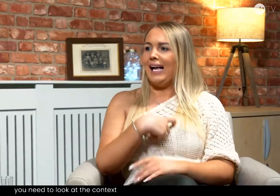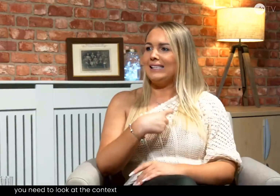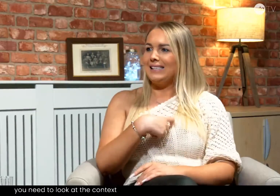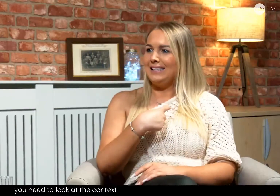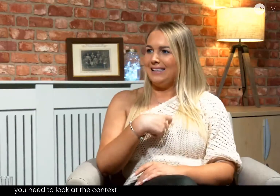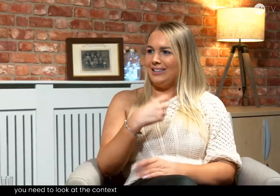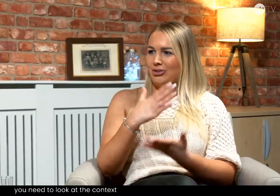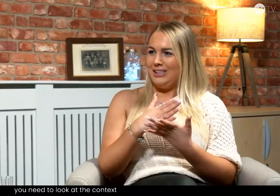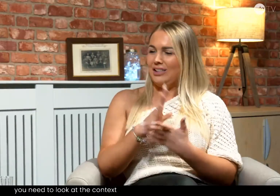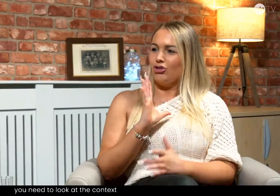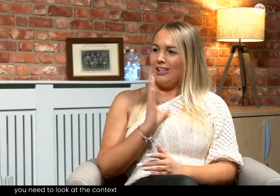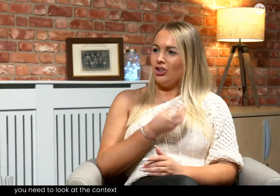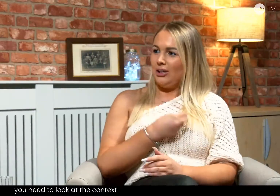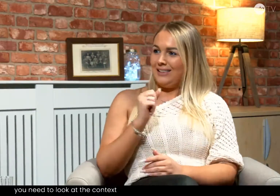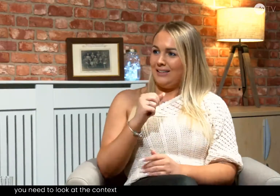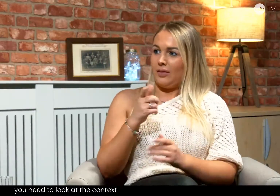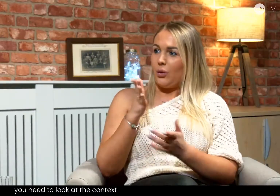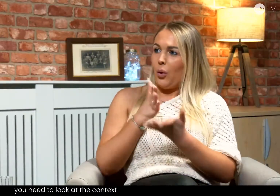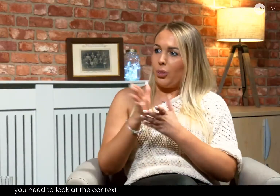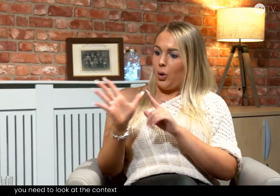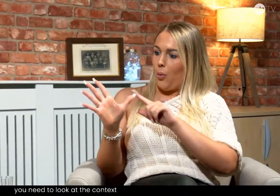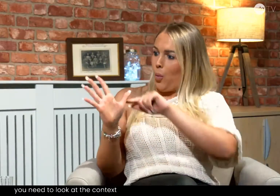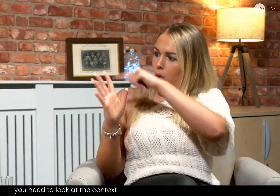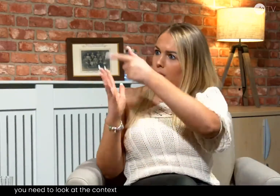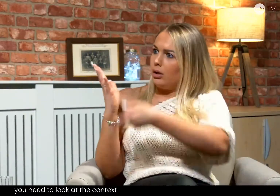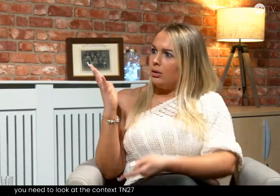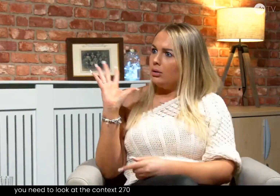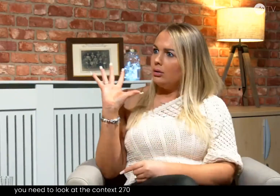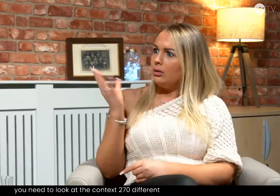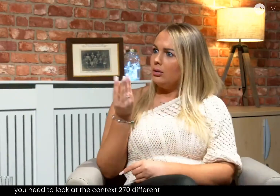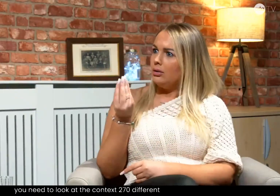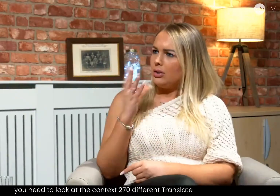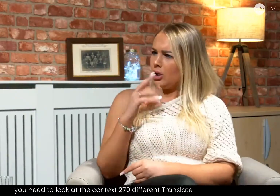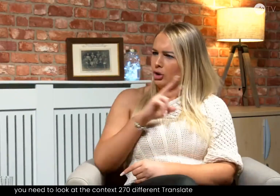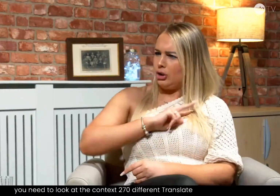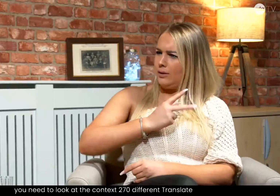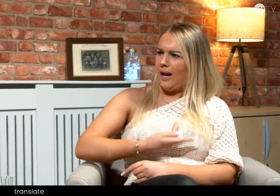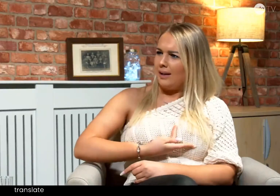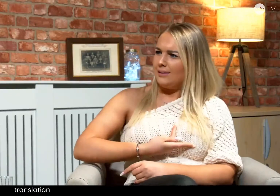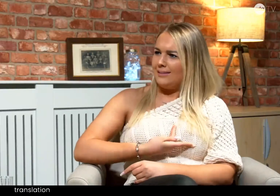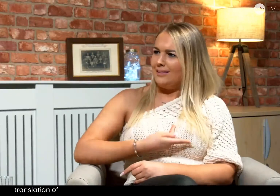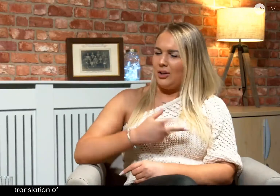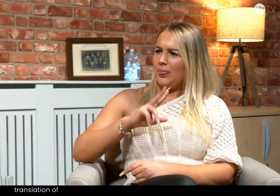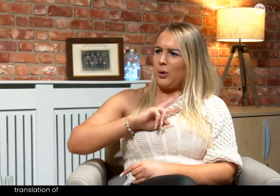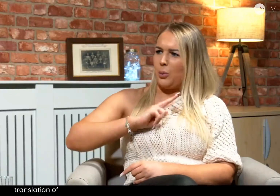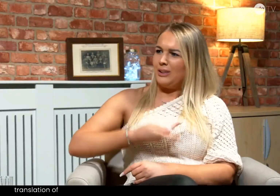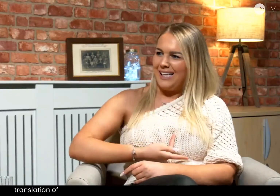Like I said, there's 38 to 70 different translations or umbrella terminologies depending